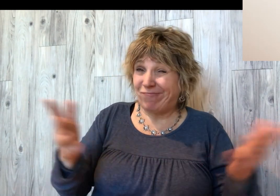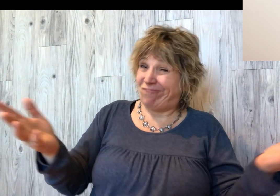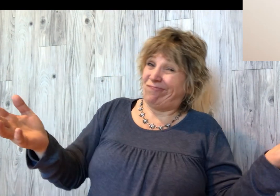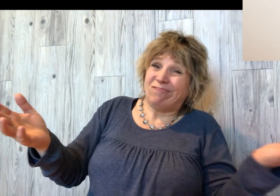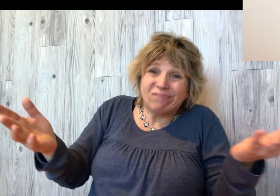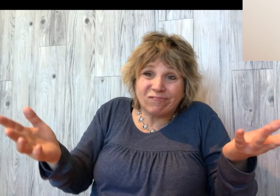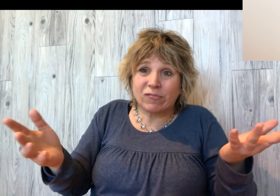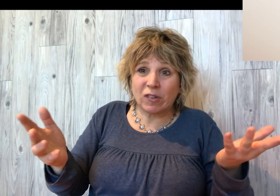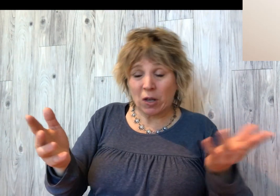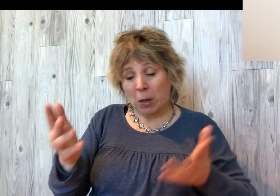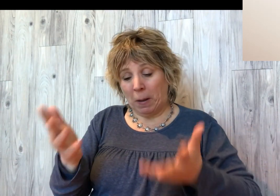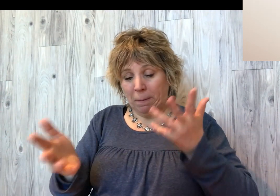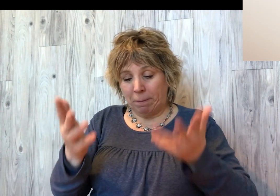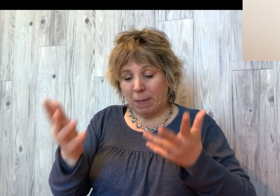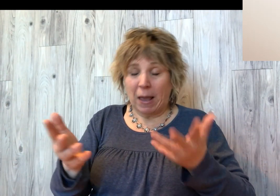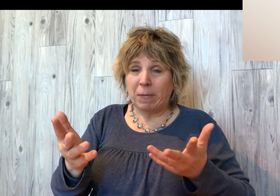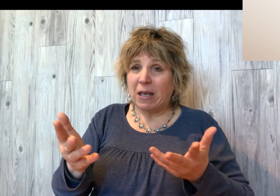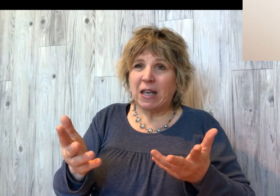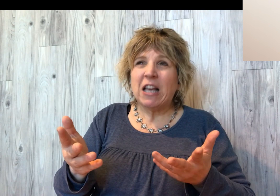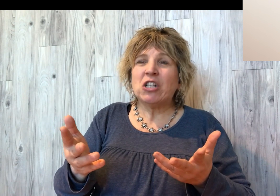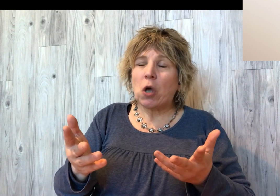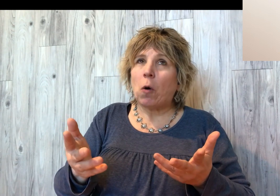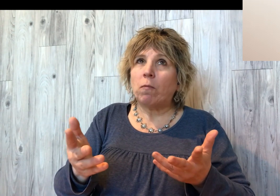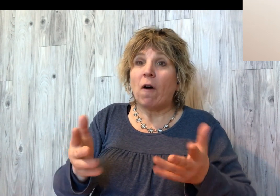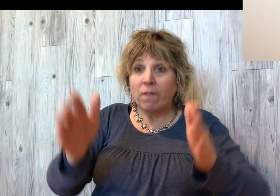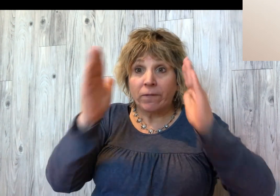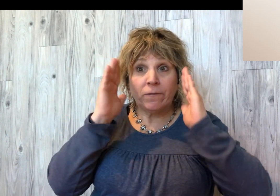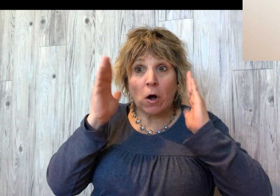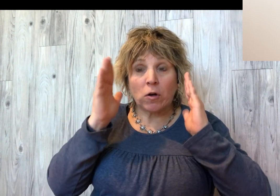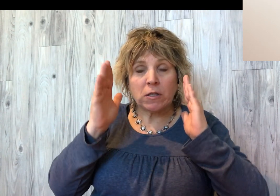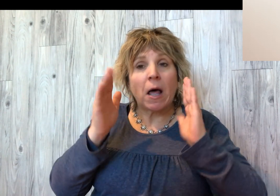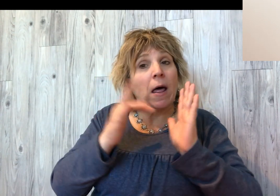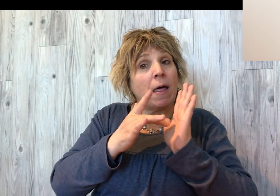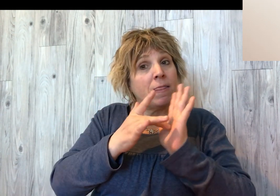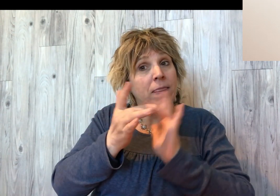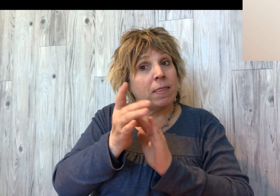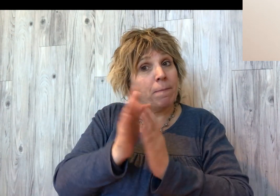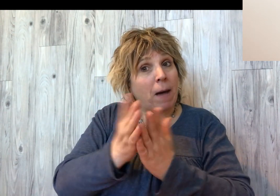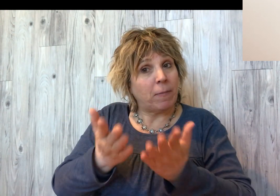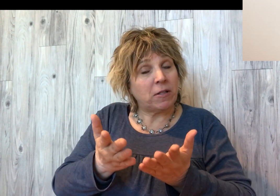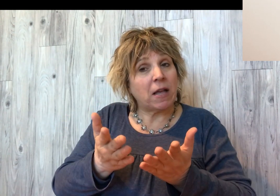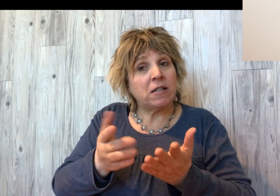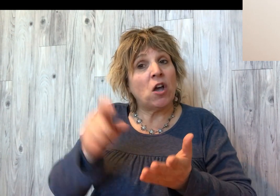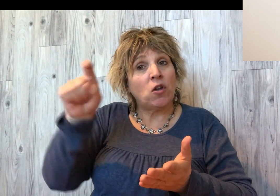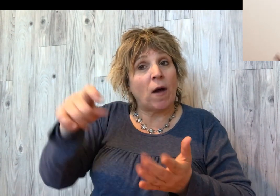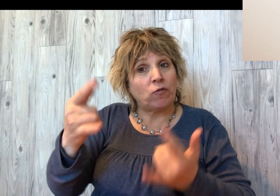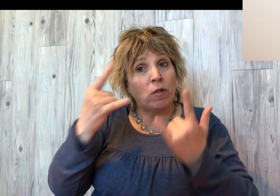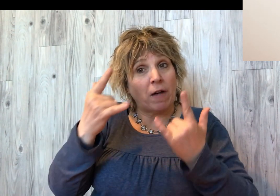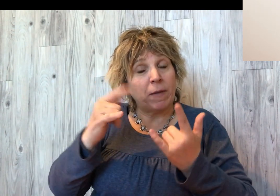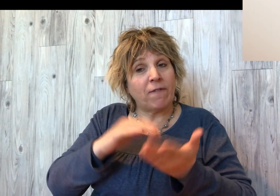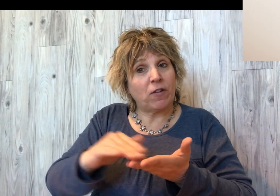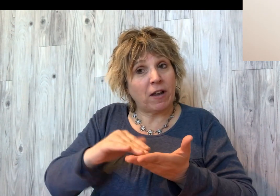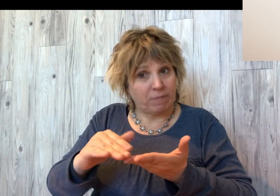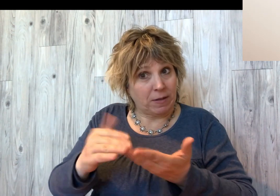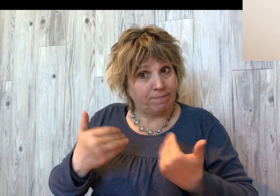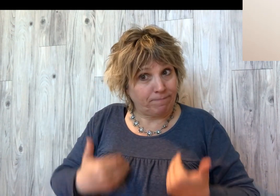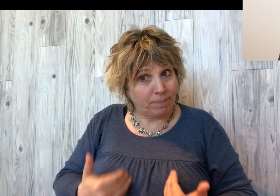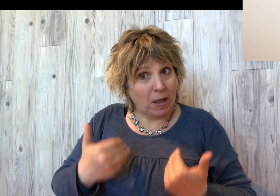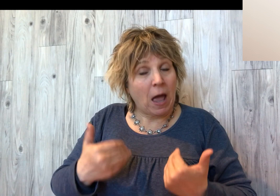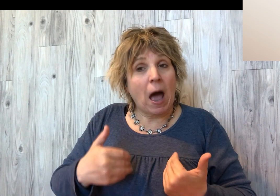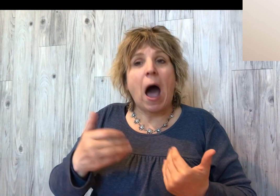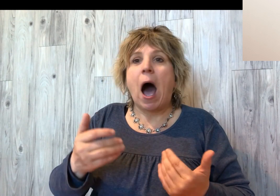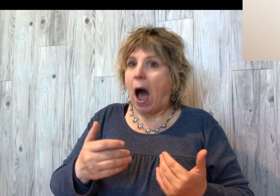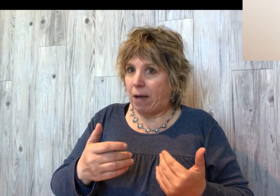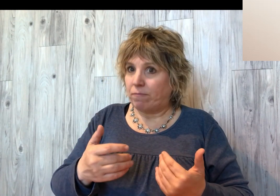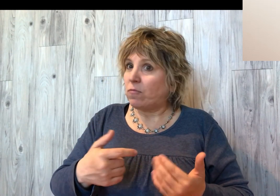But some of the things we're gonna say today can be a little bit offensive, so hang with me. The Bible says you have to love me and you have to forgive me. So let's just dance this out together.